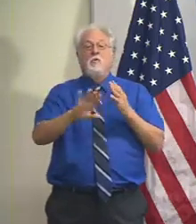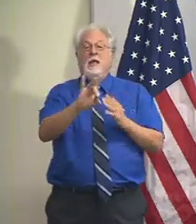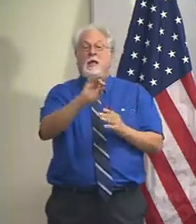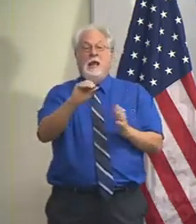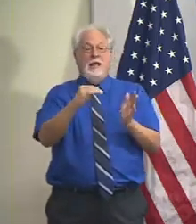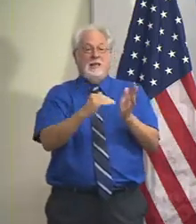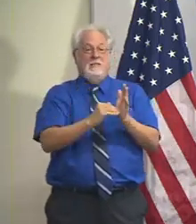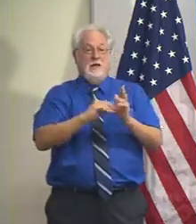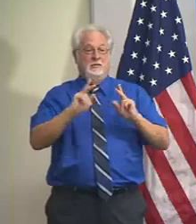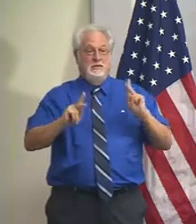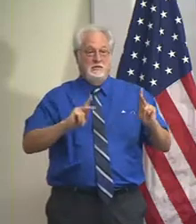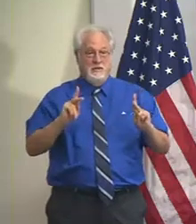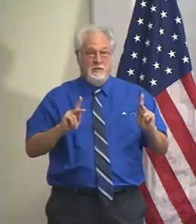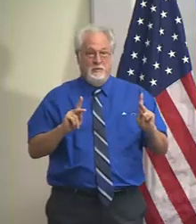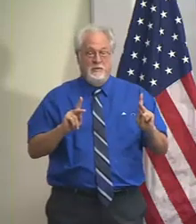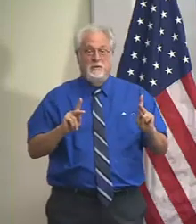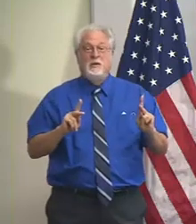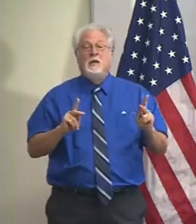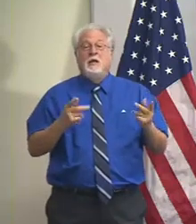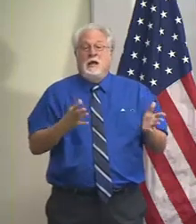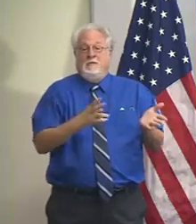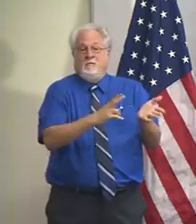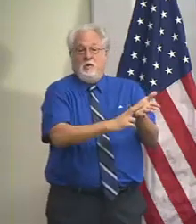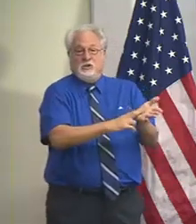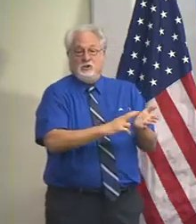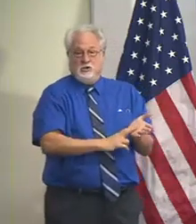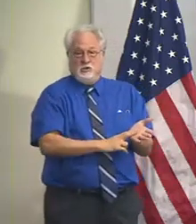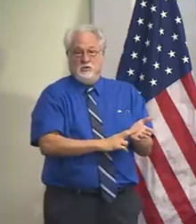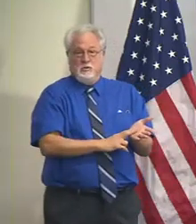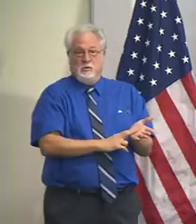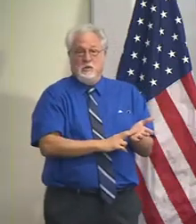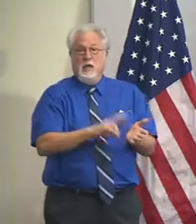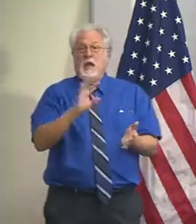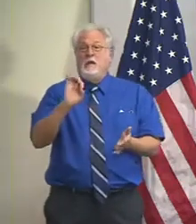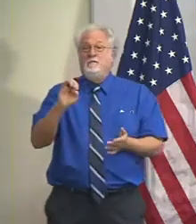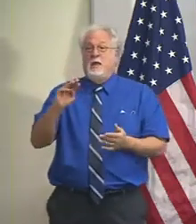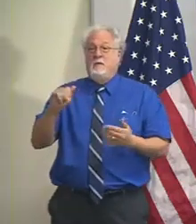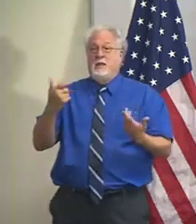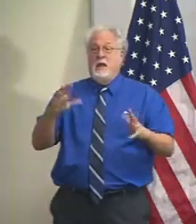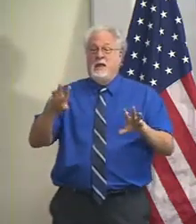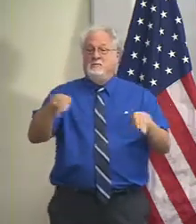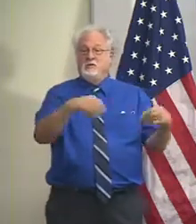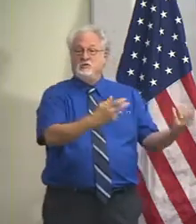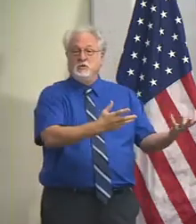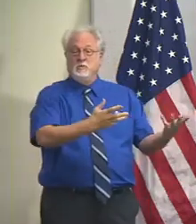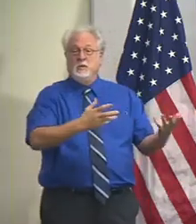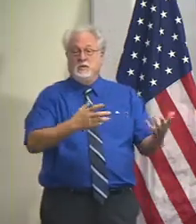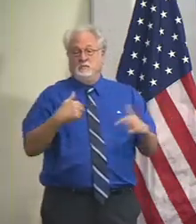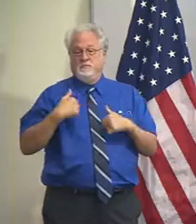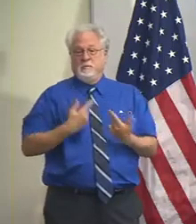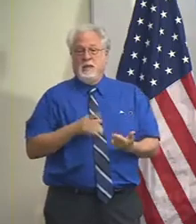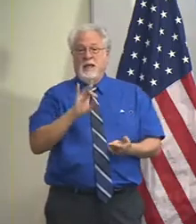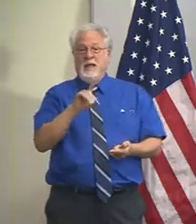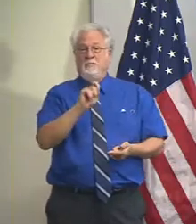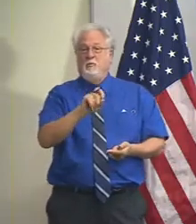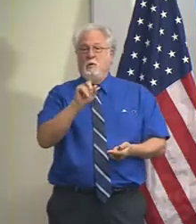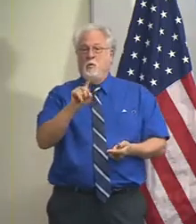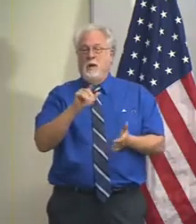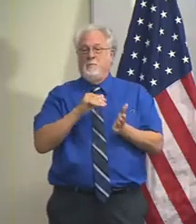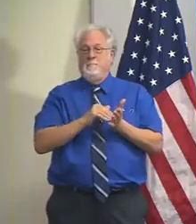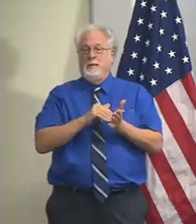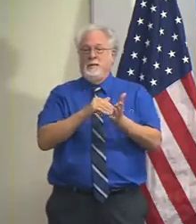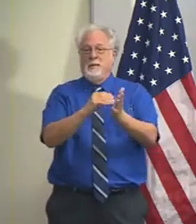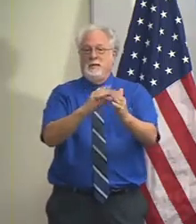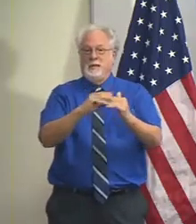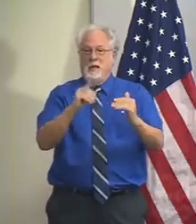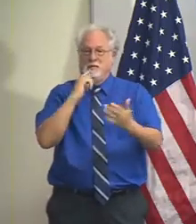80,000 individuals have registered. FEMA has distributed thus far $8.1 million